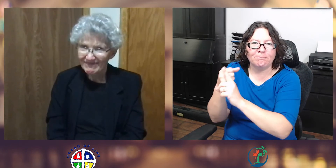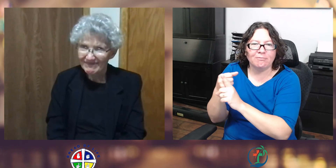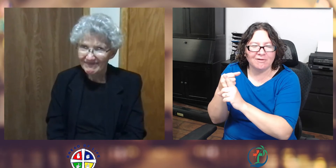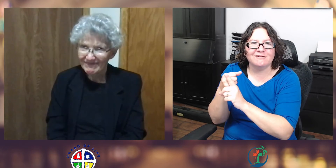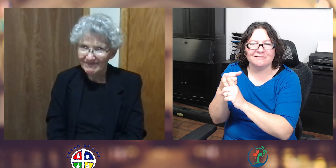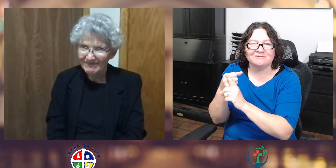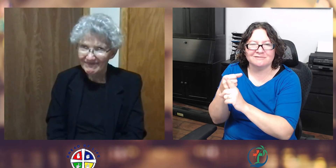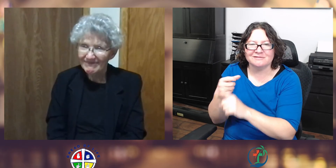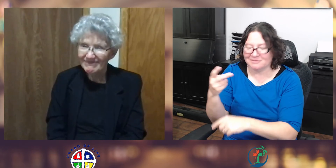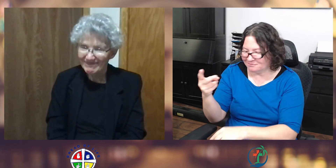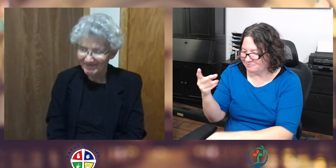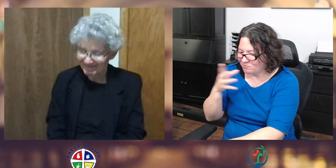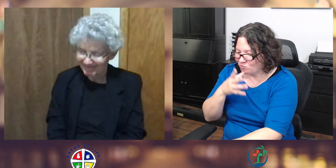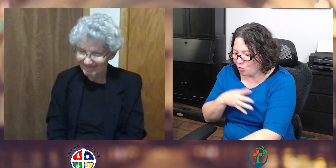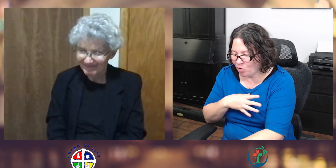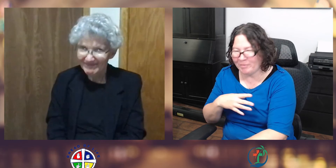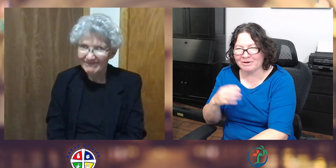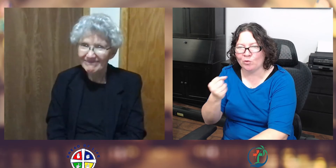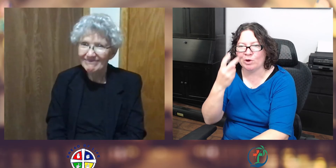It is.